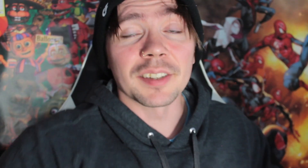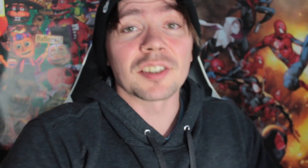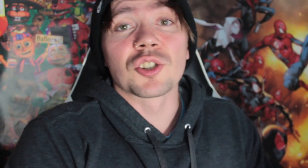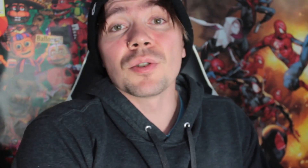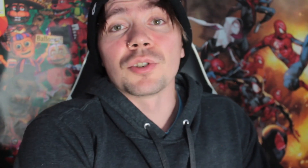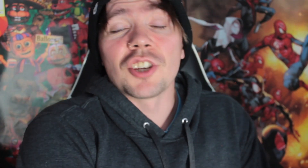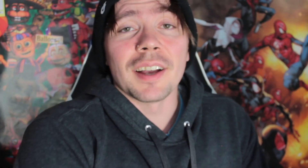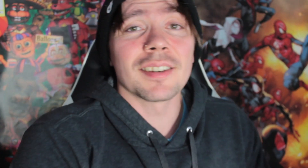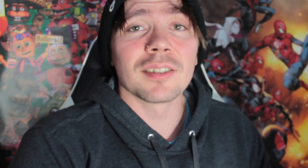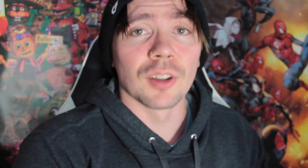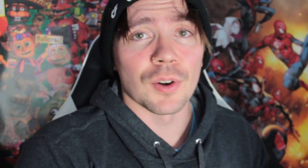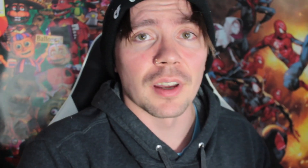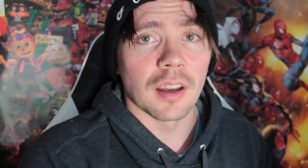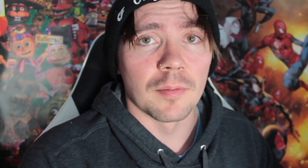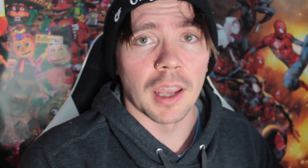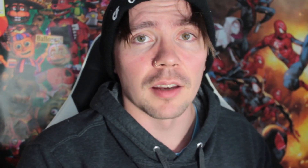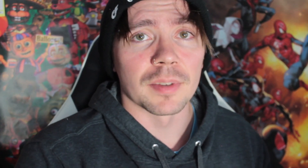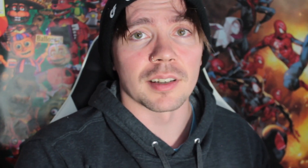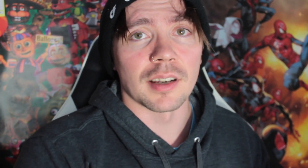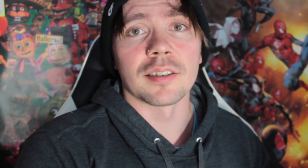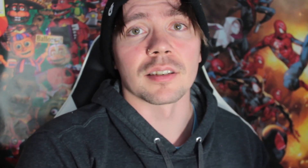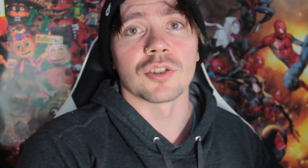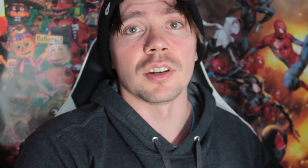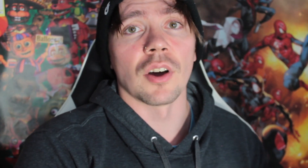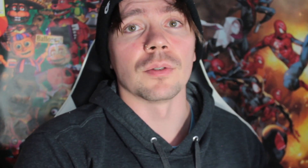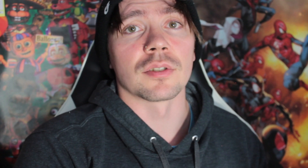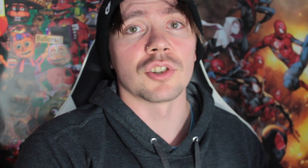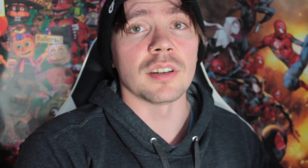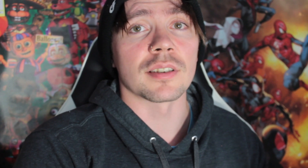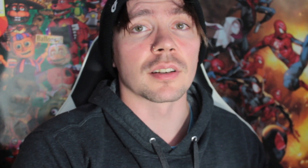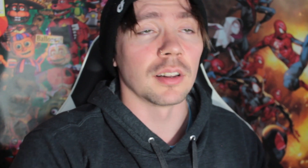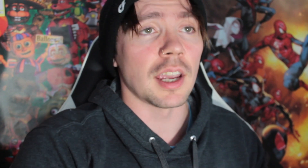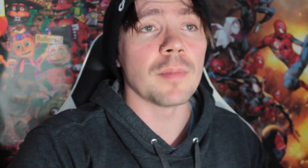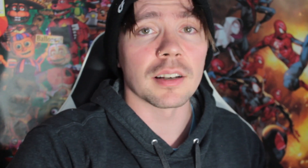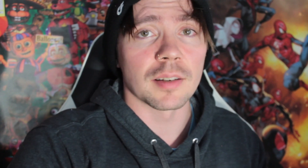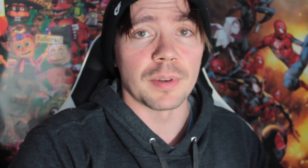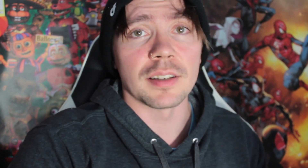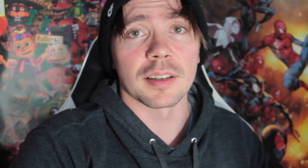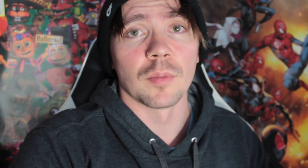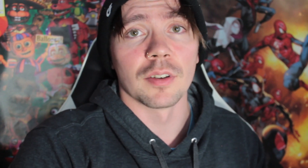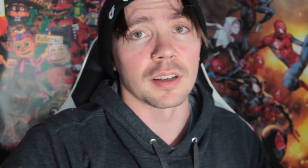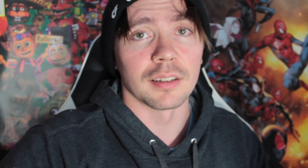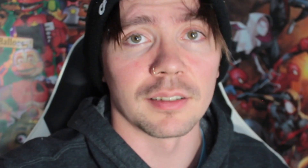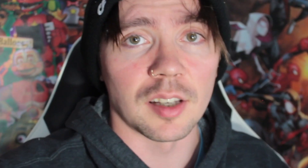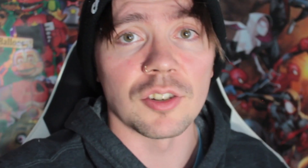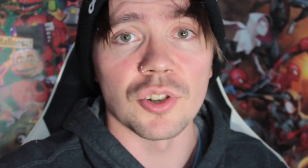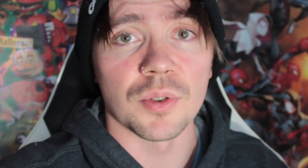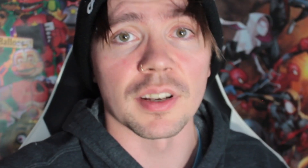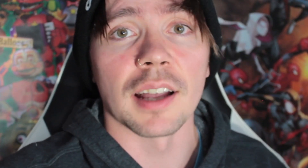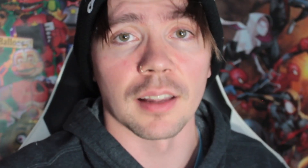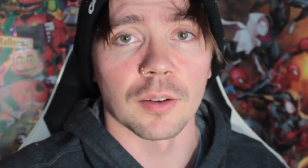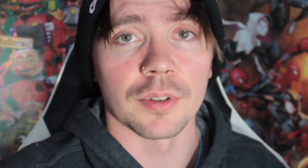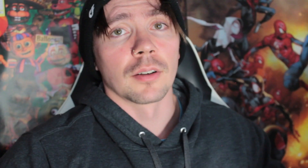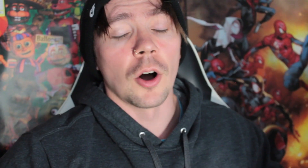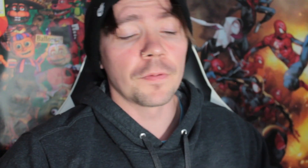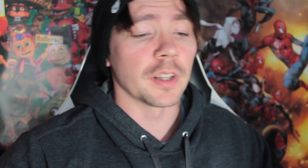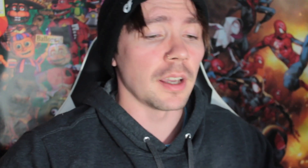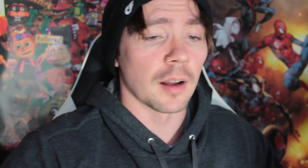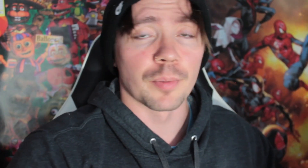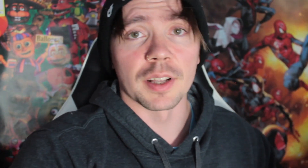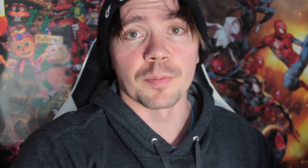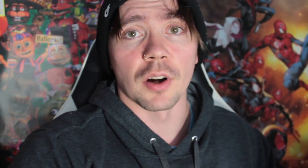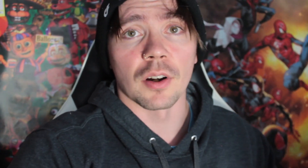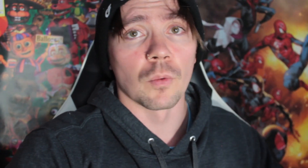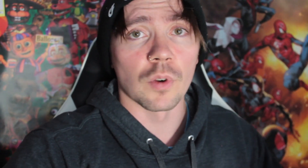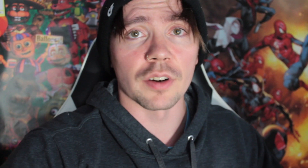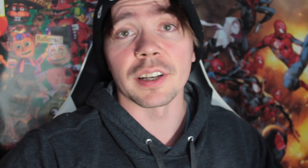Because it's true. She isn't learning and making mistakes as she goes. She's claiming to be someone that can teach you sign language. Hopefully